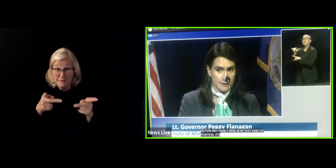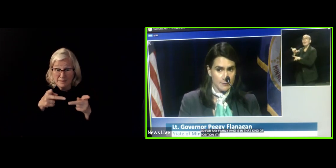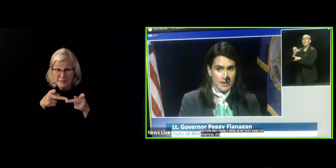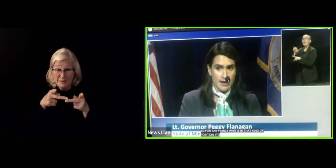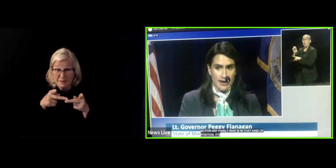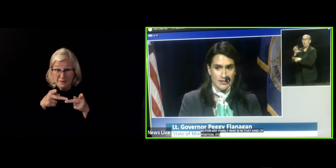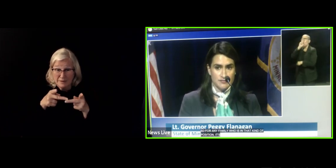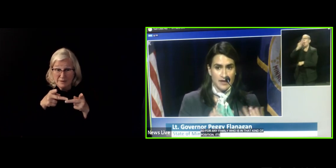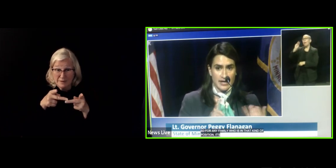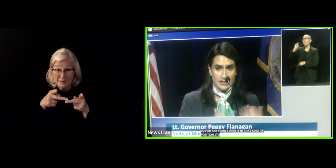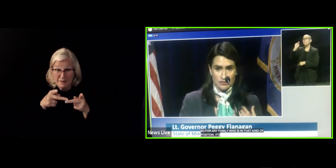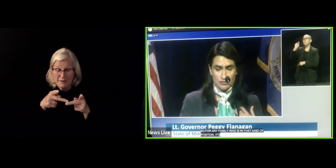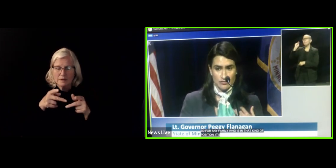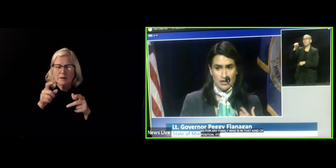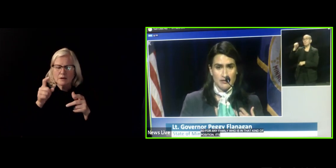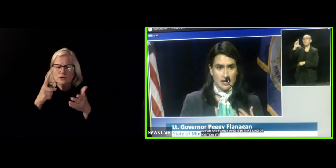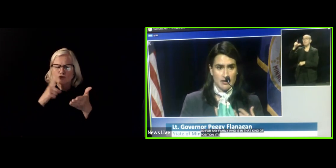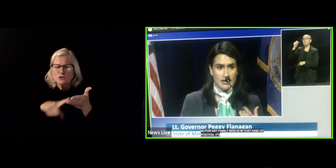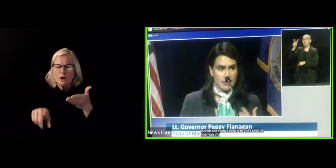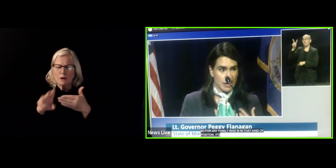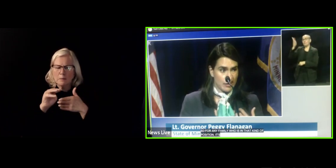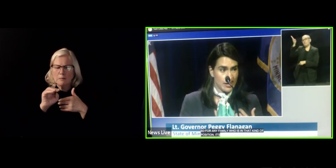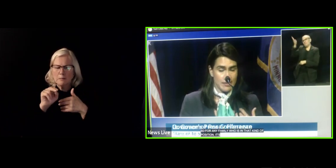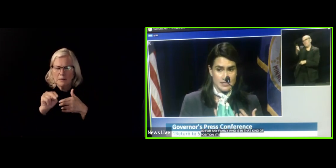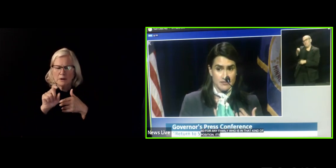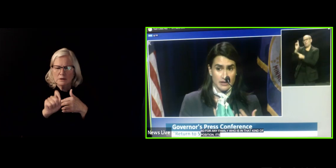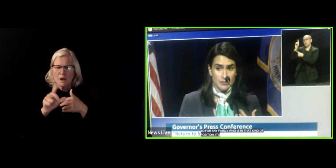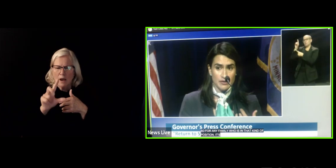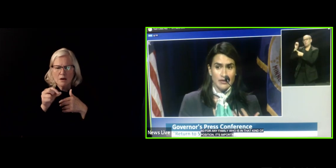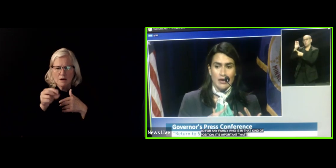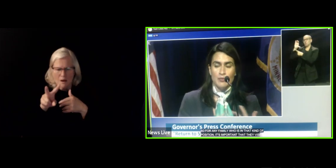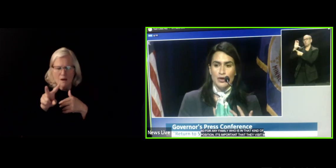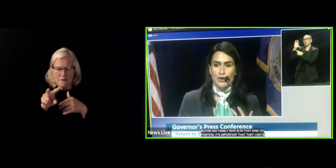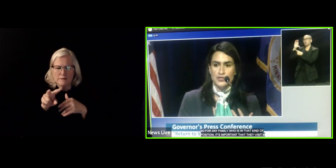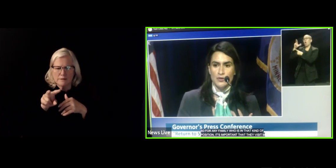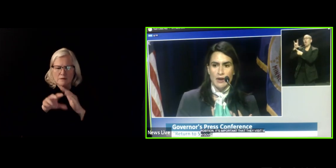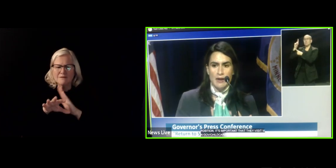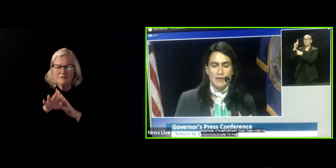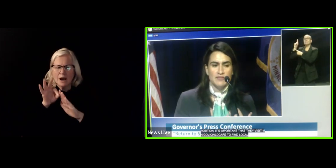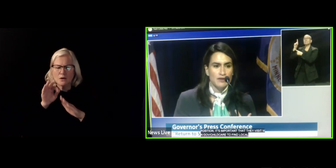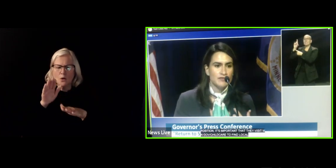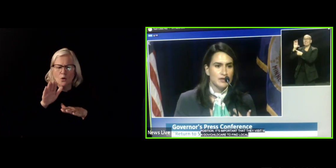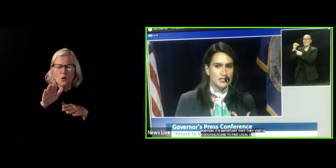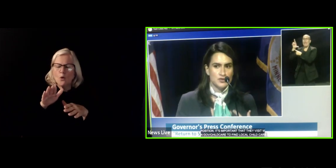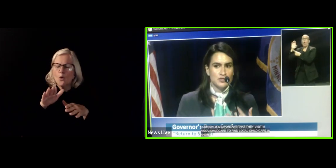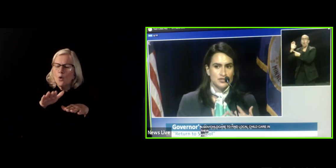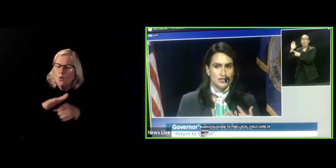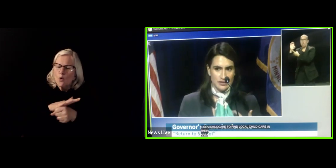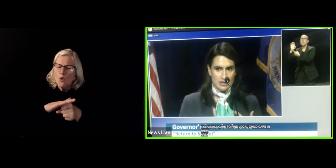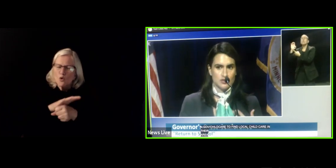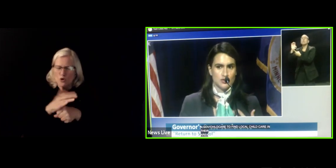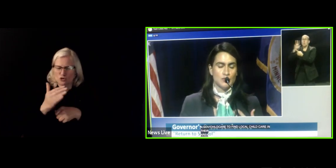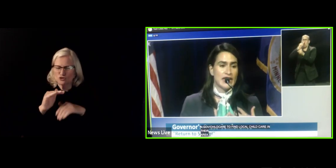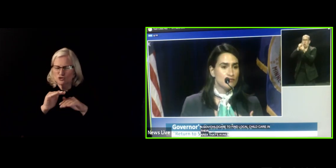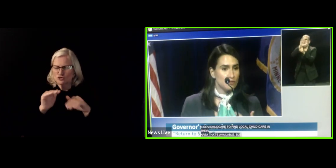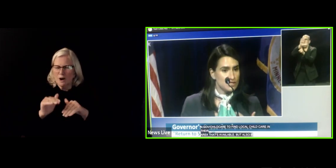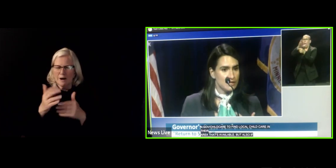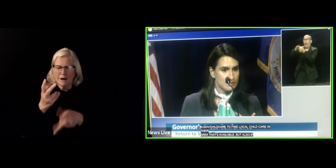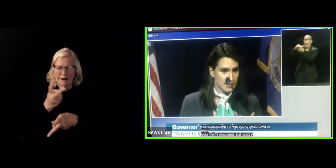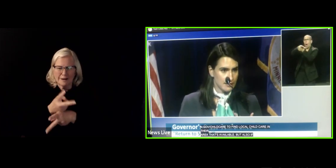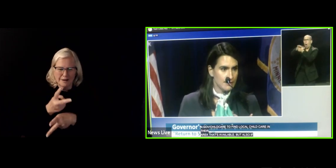mn.gov/childcare to find local childcare in their area that's available. But also, if there are families who are struggling to pay